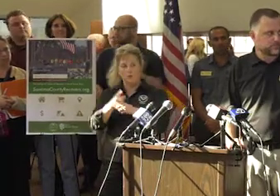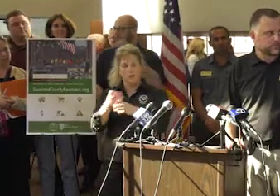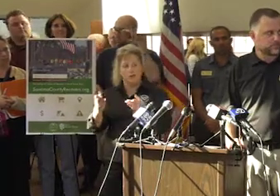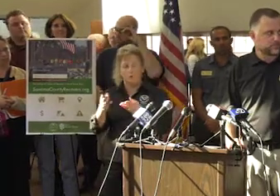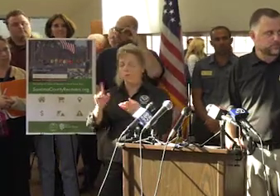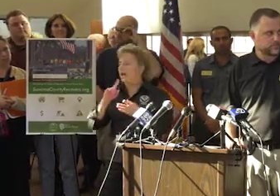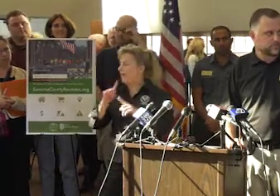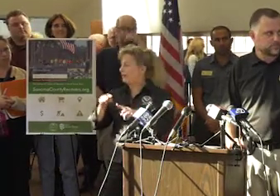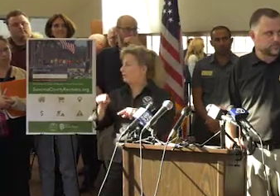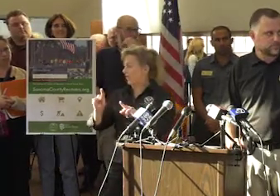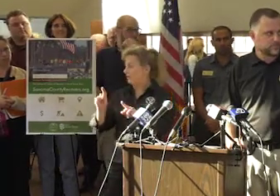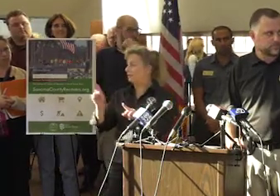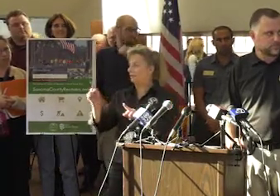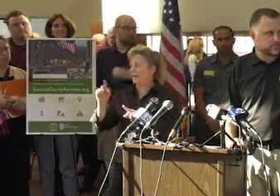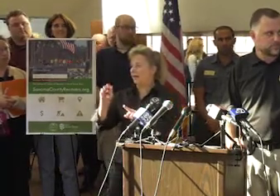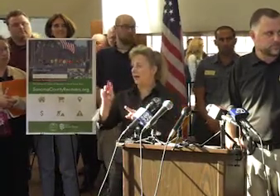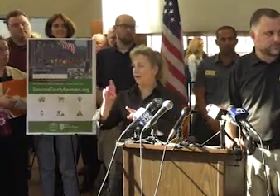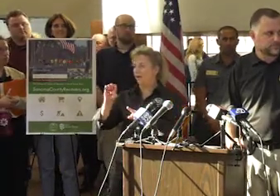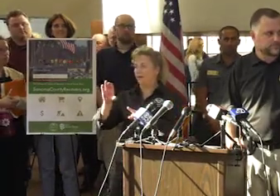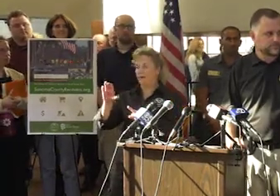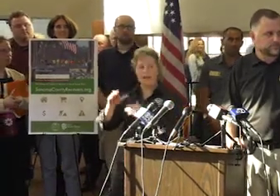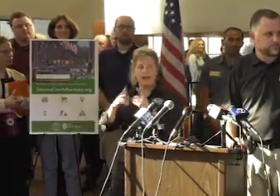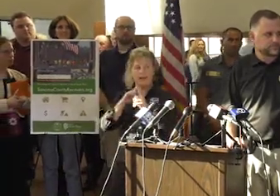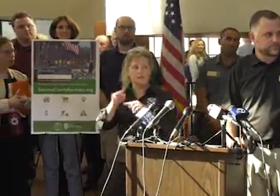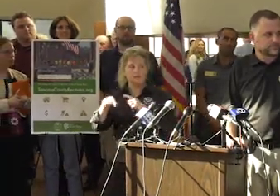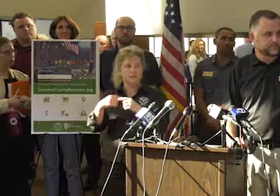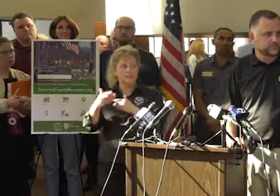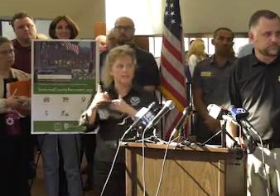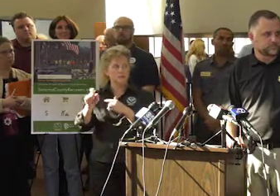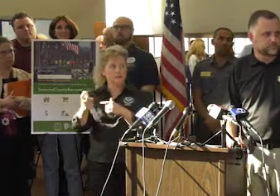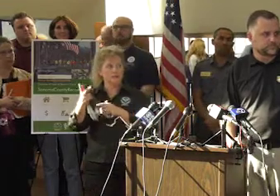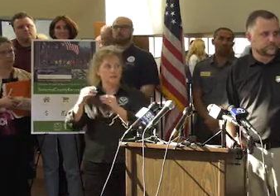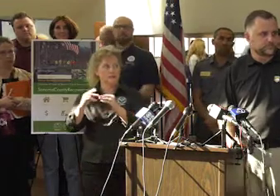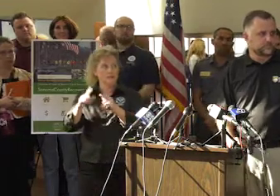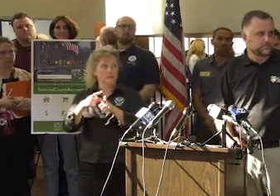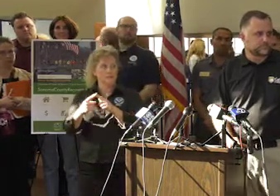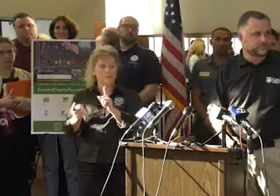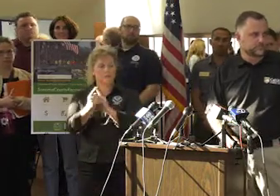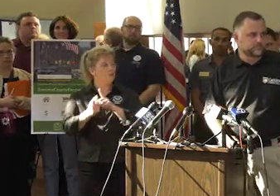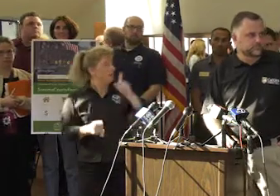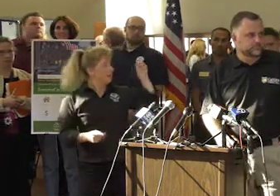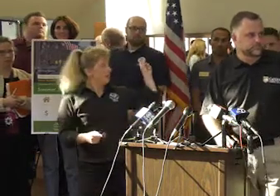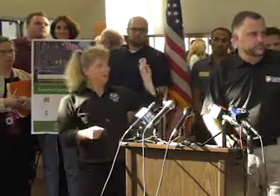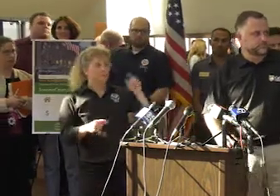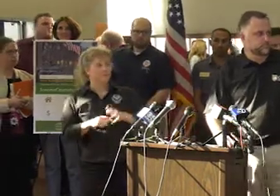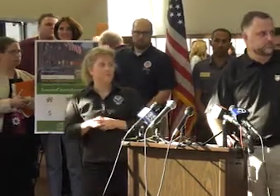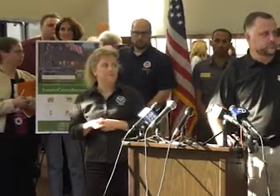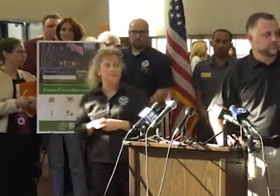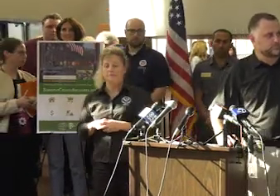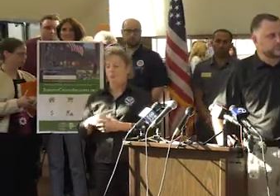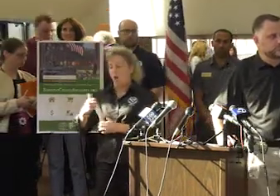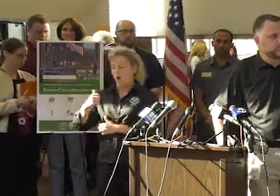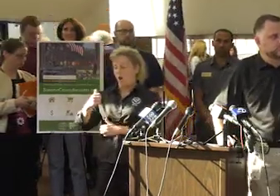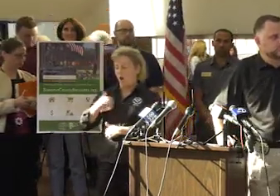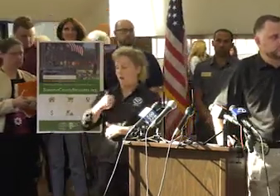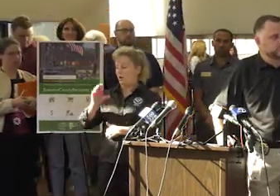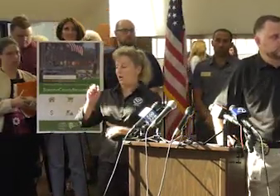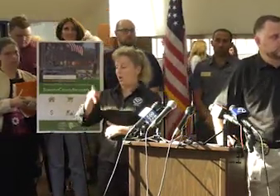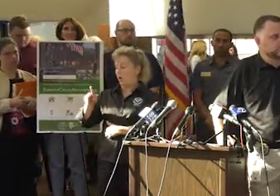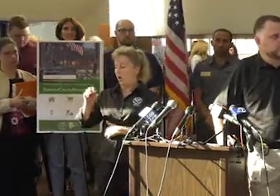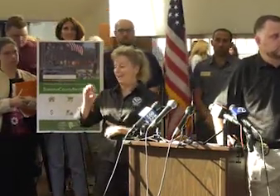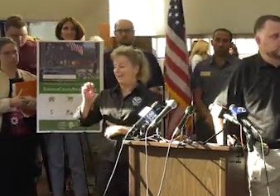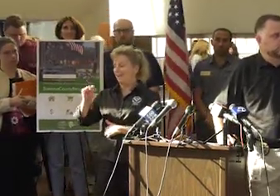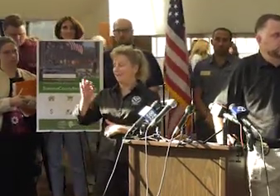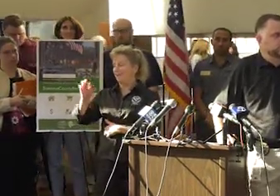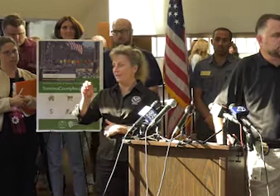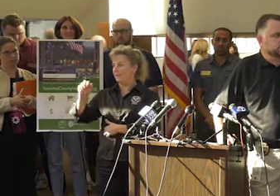here, and we'll answer it as Eric answers this next question. Three more questions, and we want to meet you over there. Army Corps, OES,